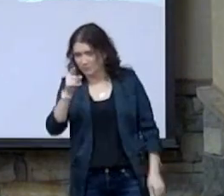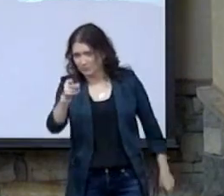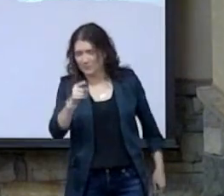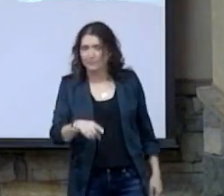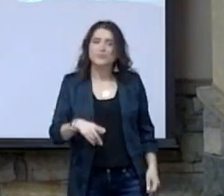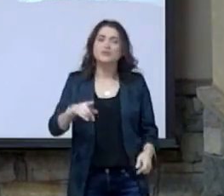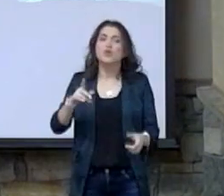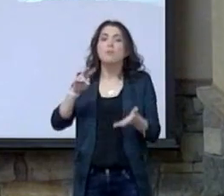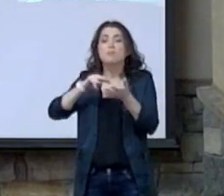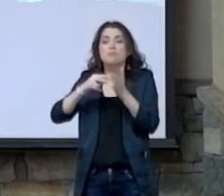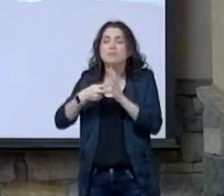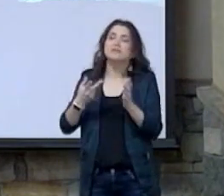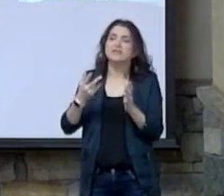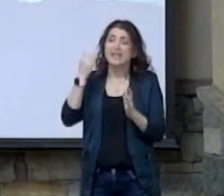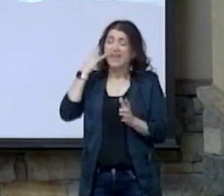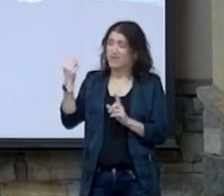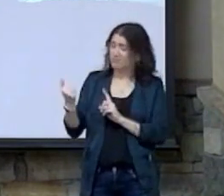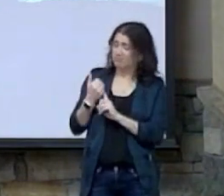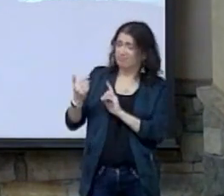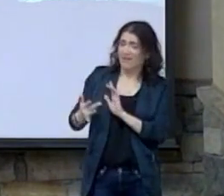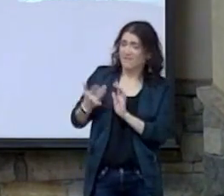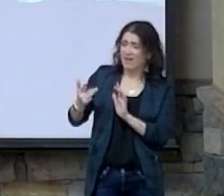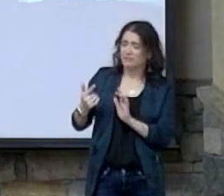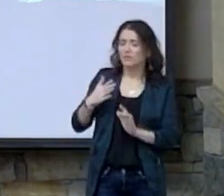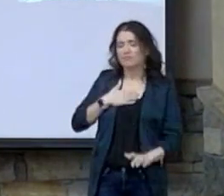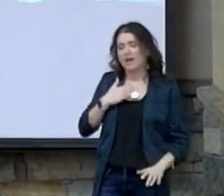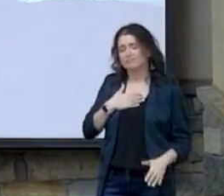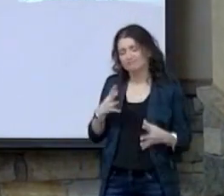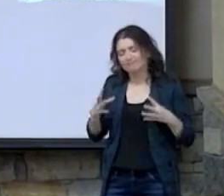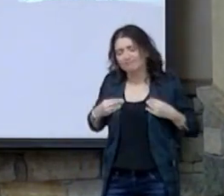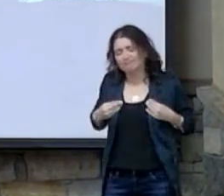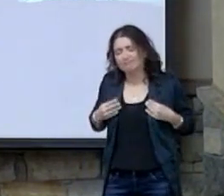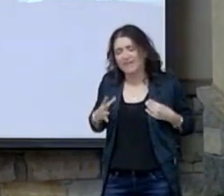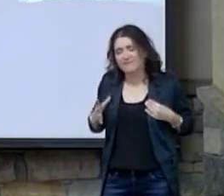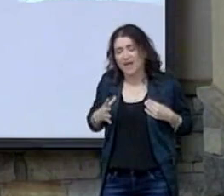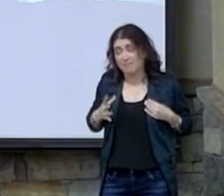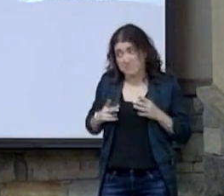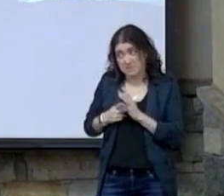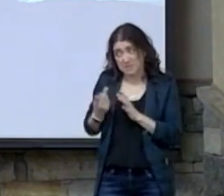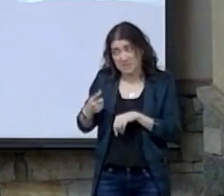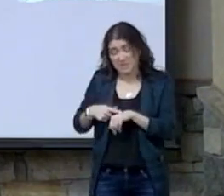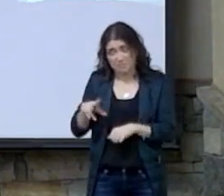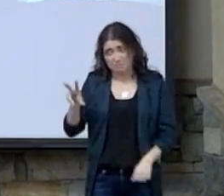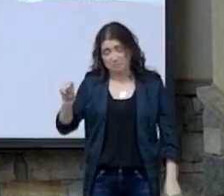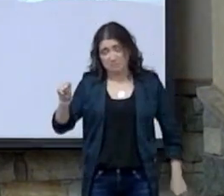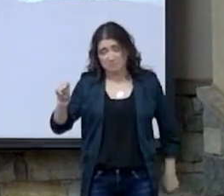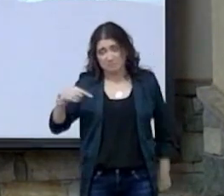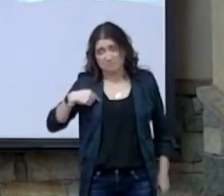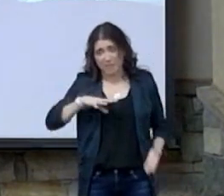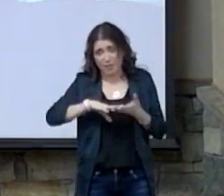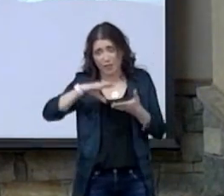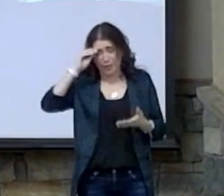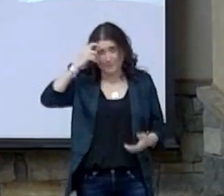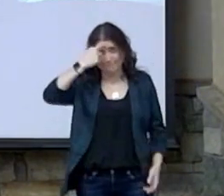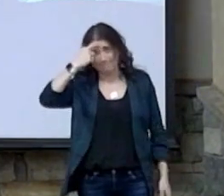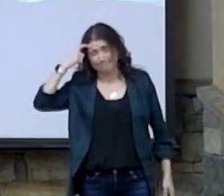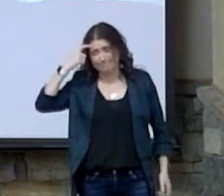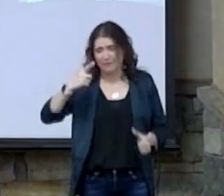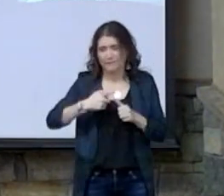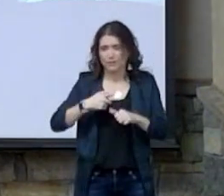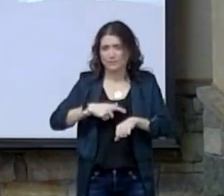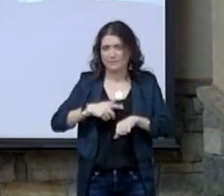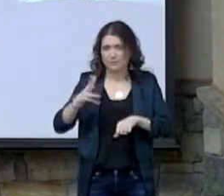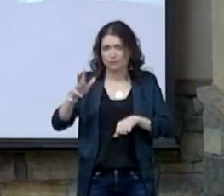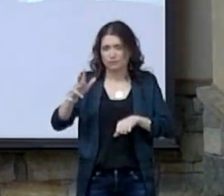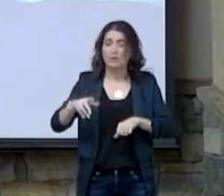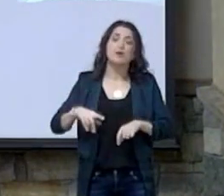something to trick me, to take advantage of me once, well then that's on me. But I'm not going to let you do it a second time because I better learn from that first time.